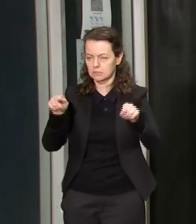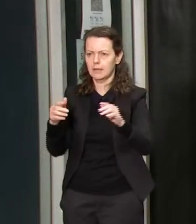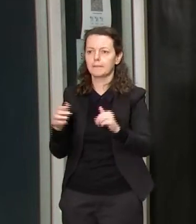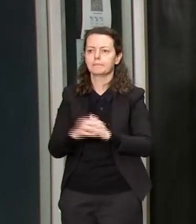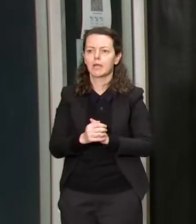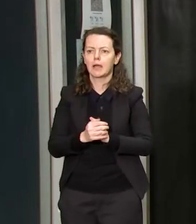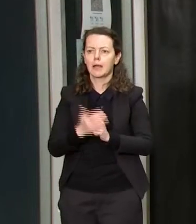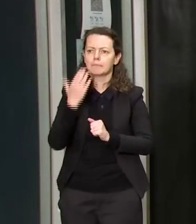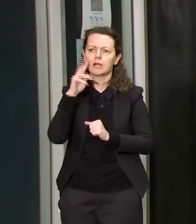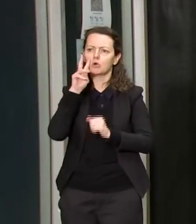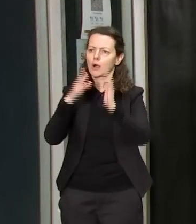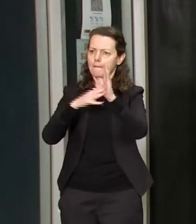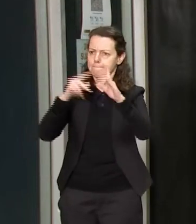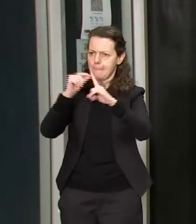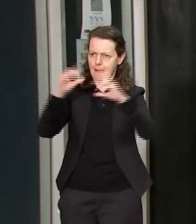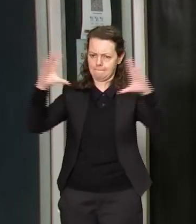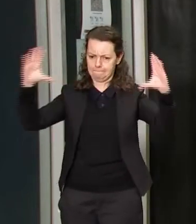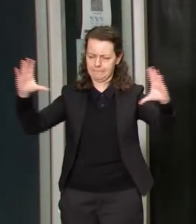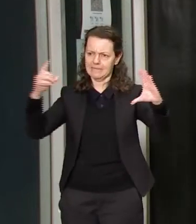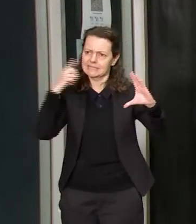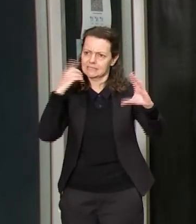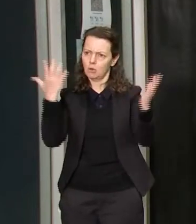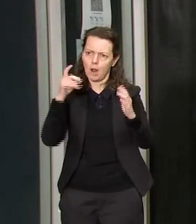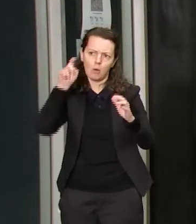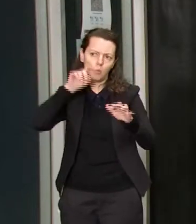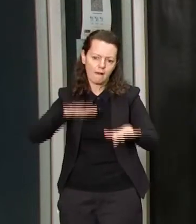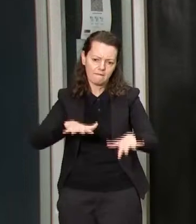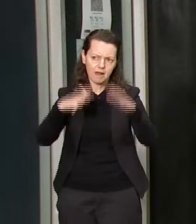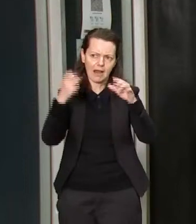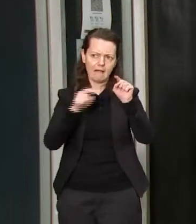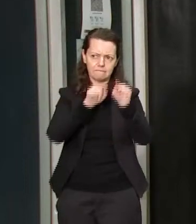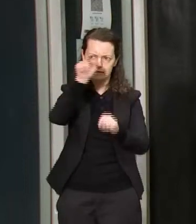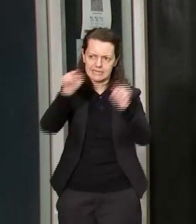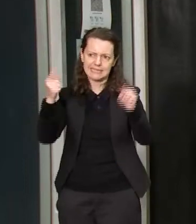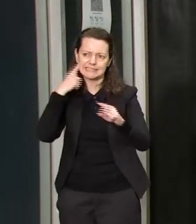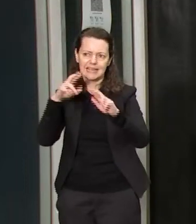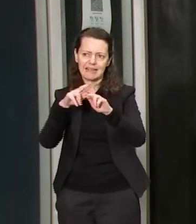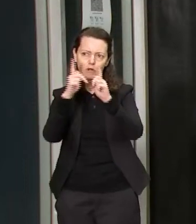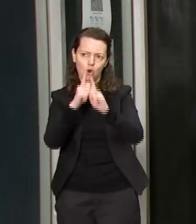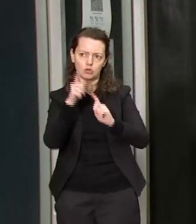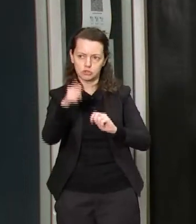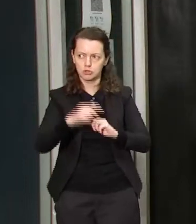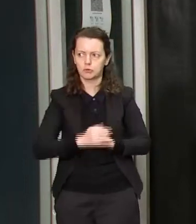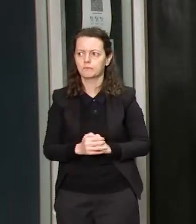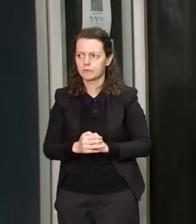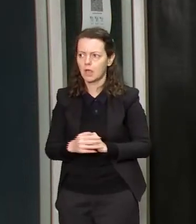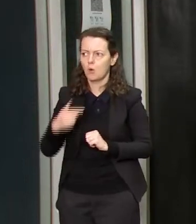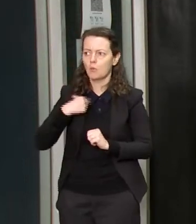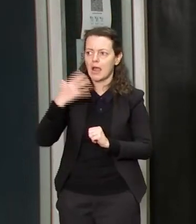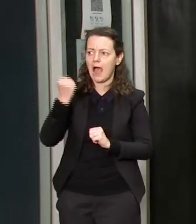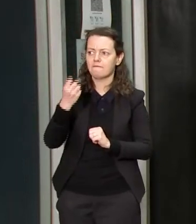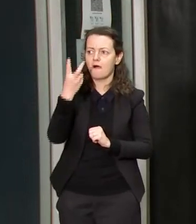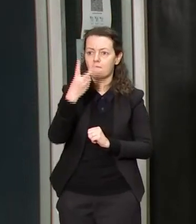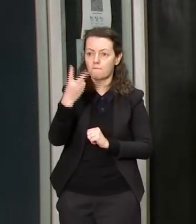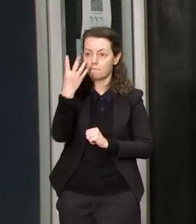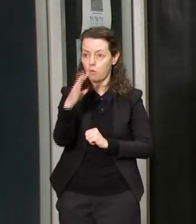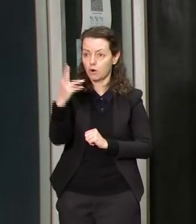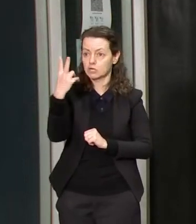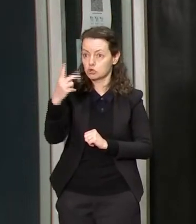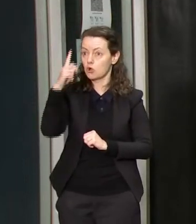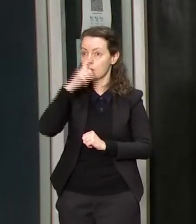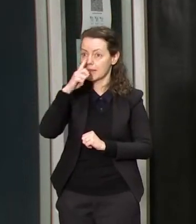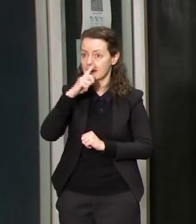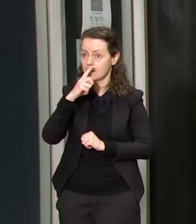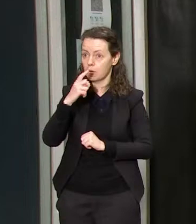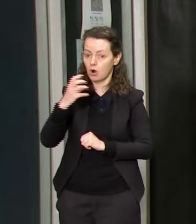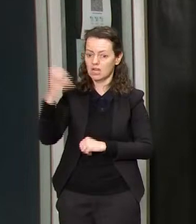have seen though is 42 flood rescues that have occurred in the last 24 hours. And we can't emphasise enough to never attempt